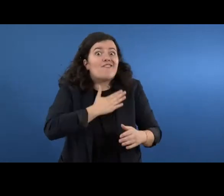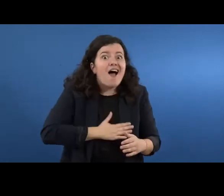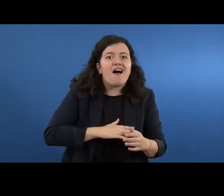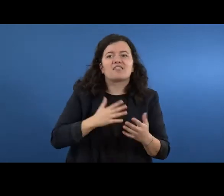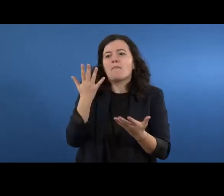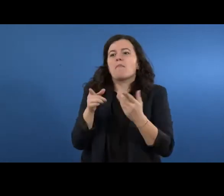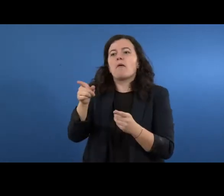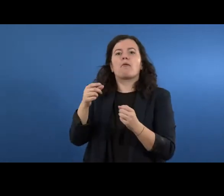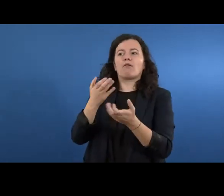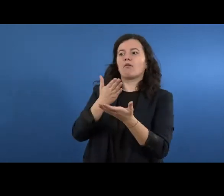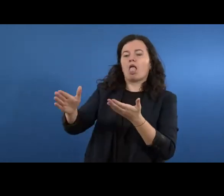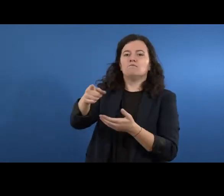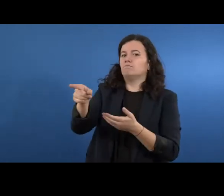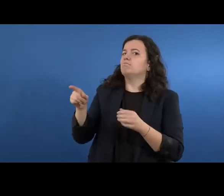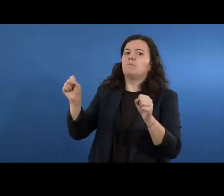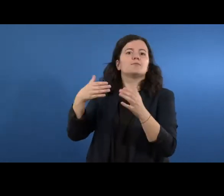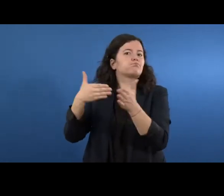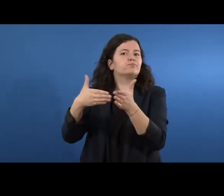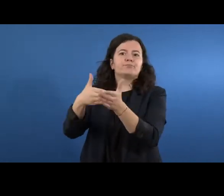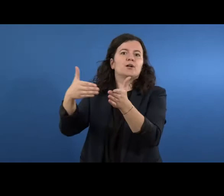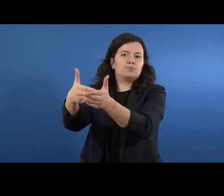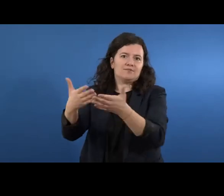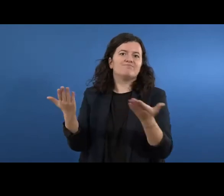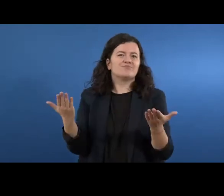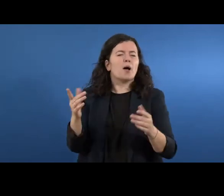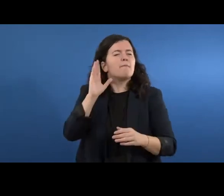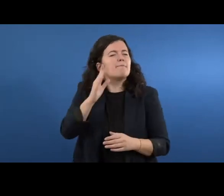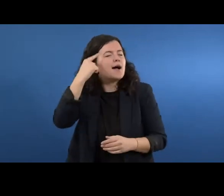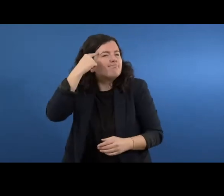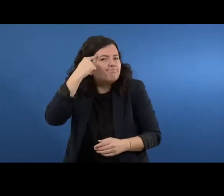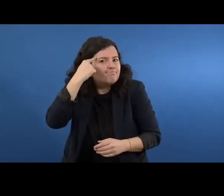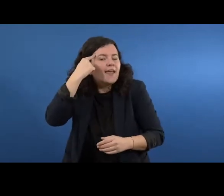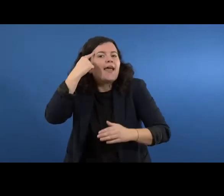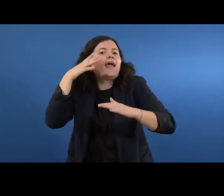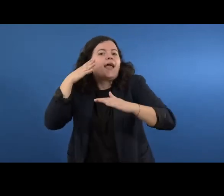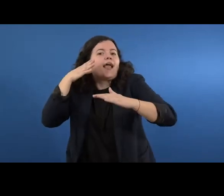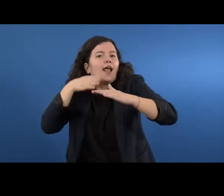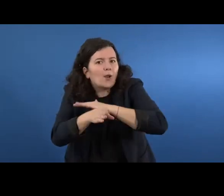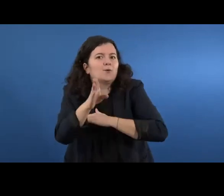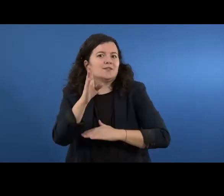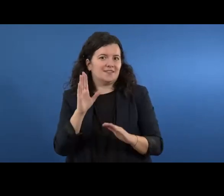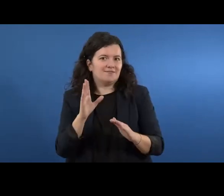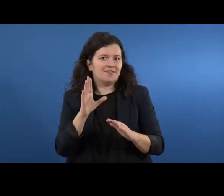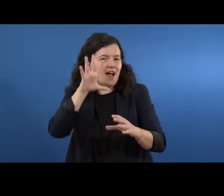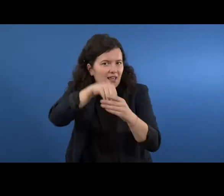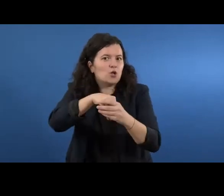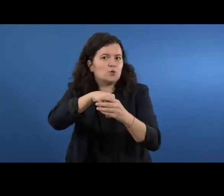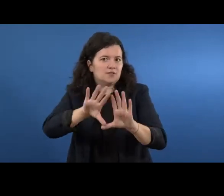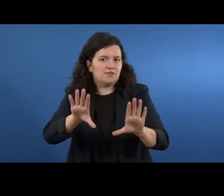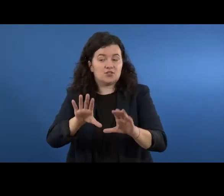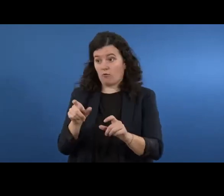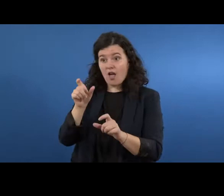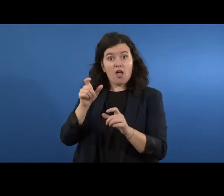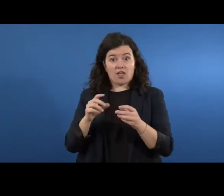of such solutions, like the initial design, does not take into account persons with disabilities, and that